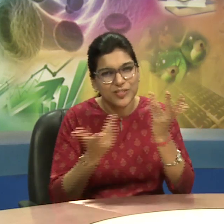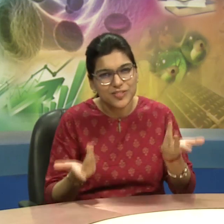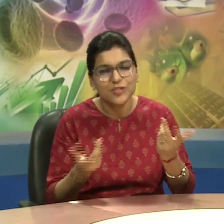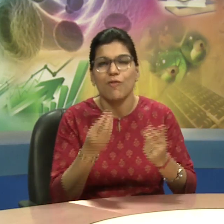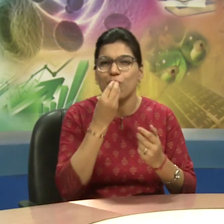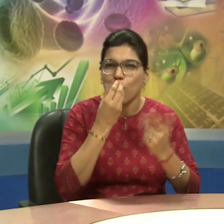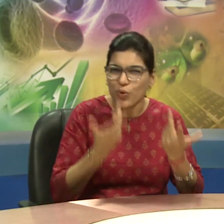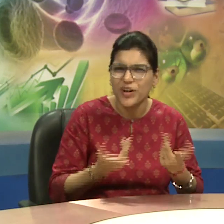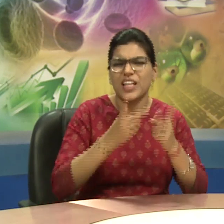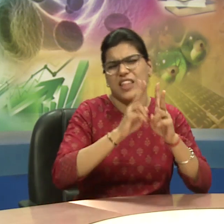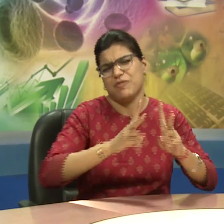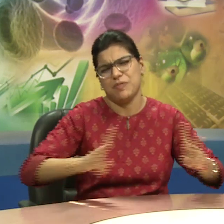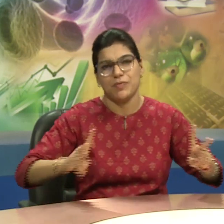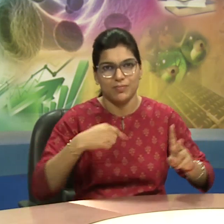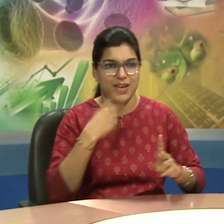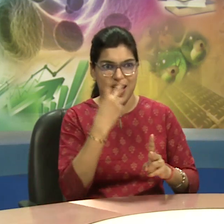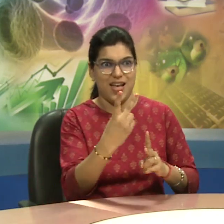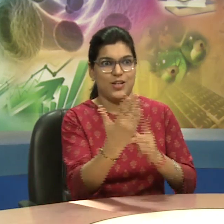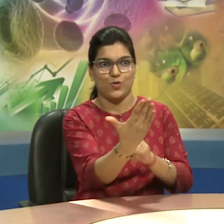items that the customers